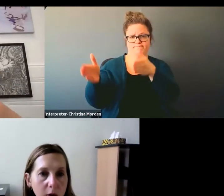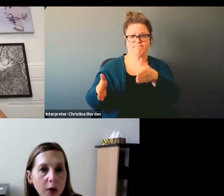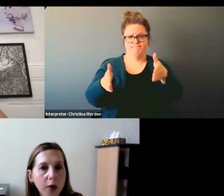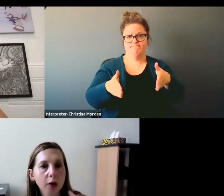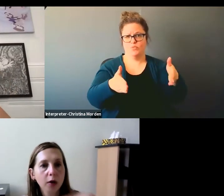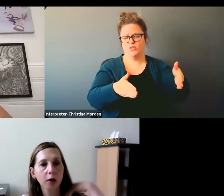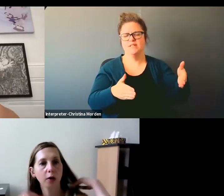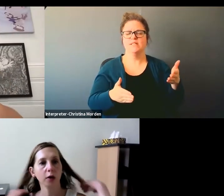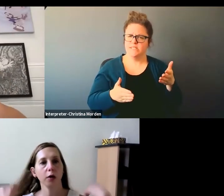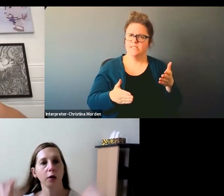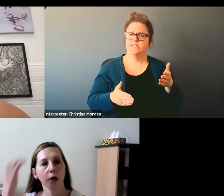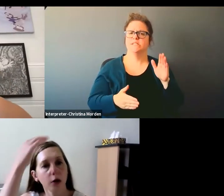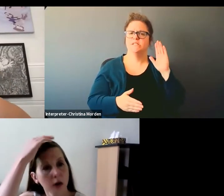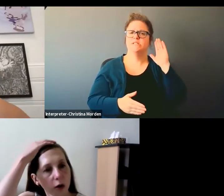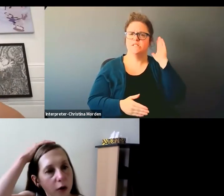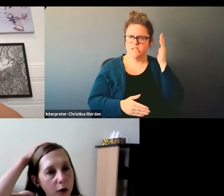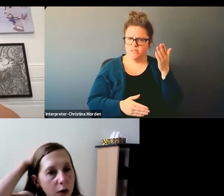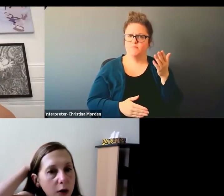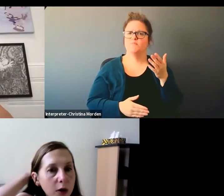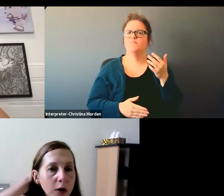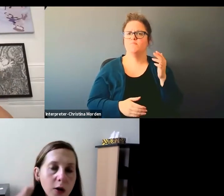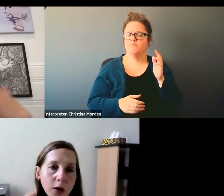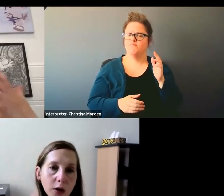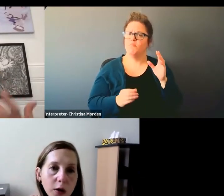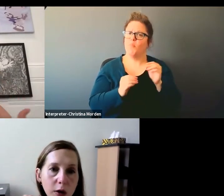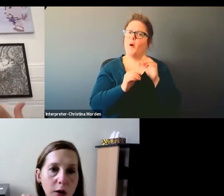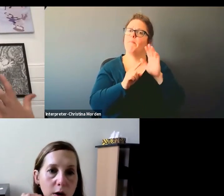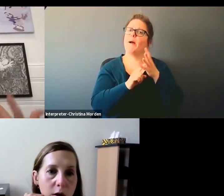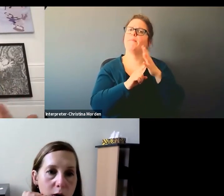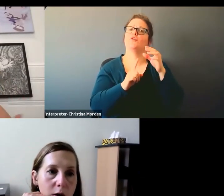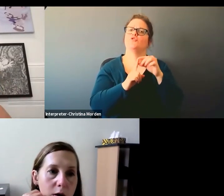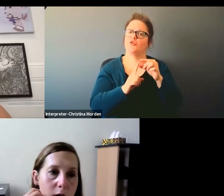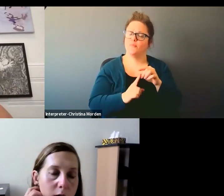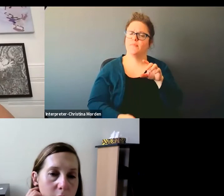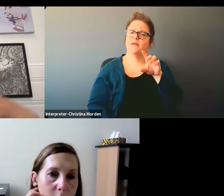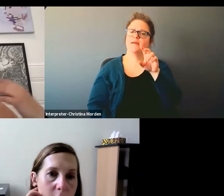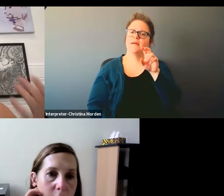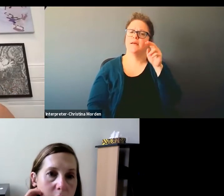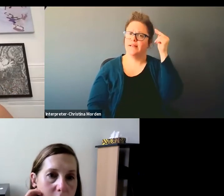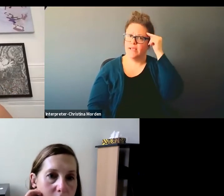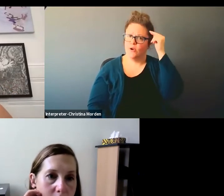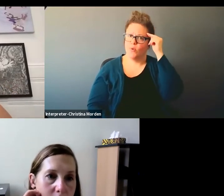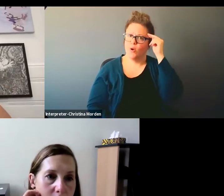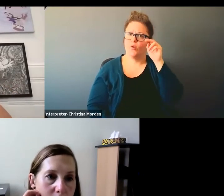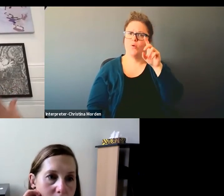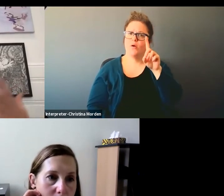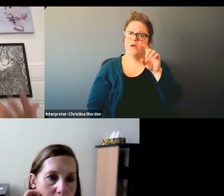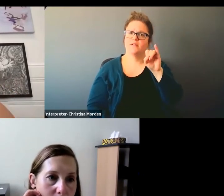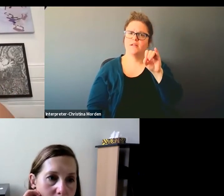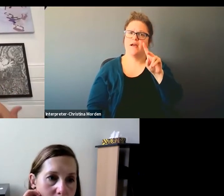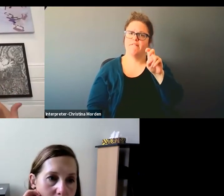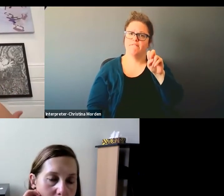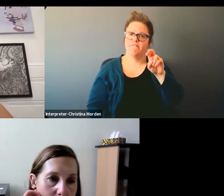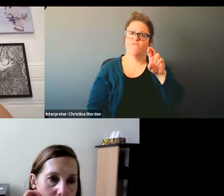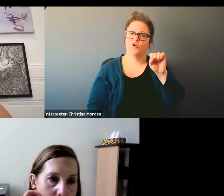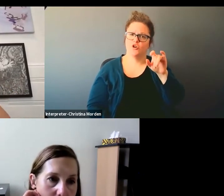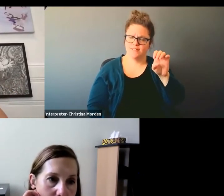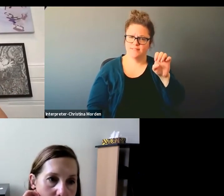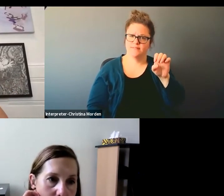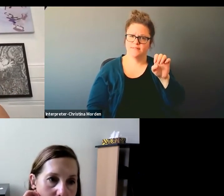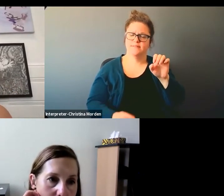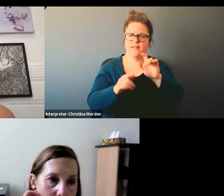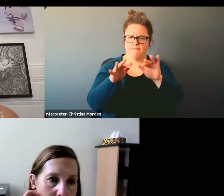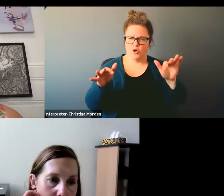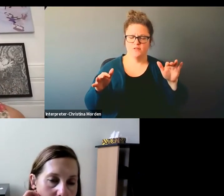moving more towards neurodiverse and neurodiversity. That's kind of the terms people are using now instead of autistic. And you know, and then that sort of thing.